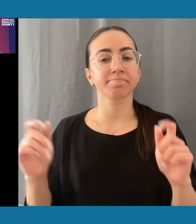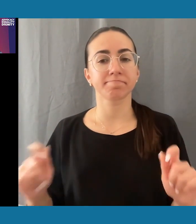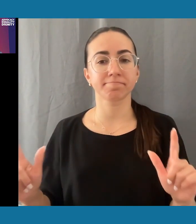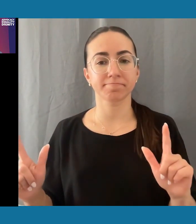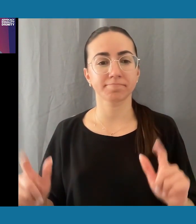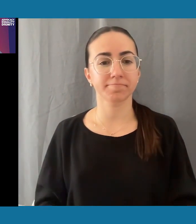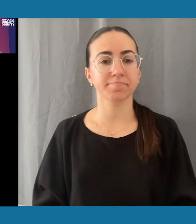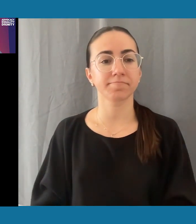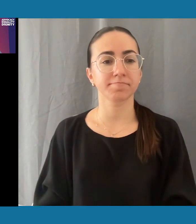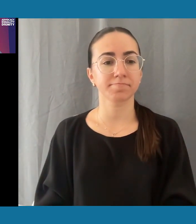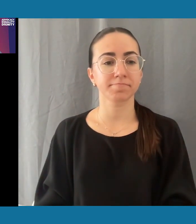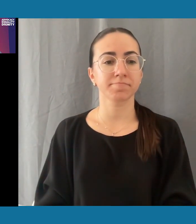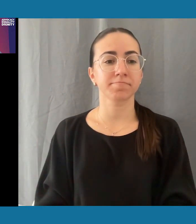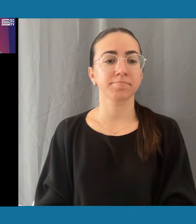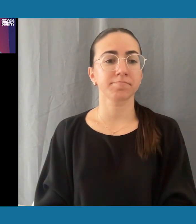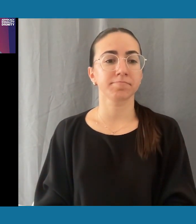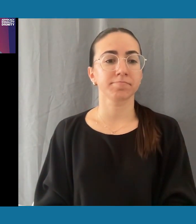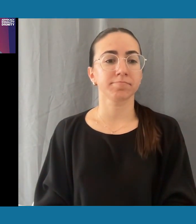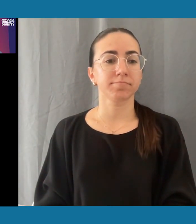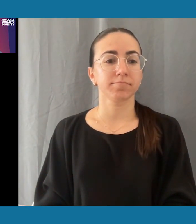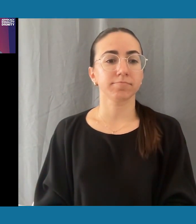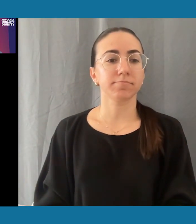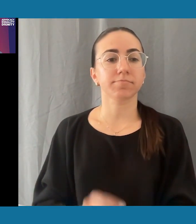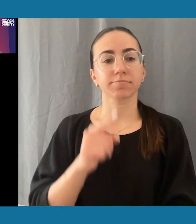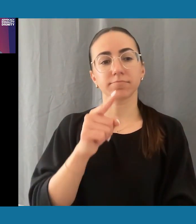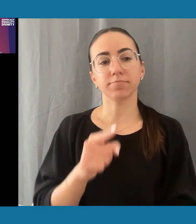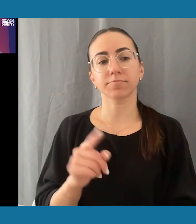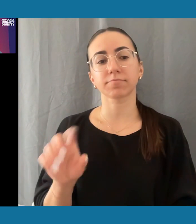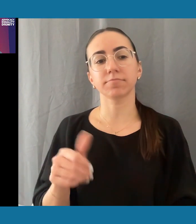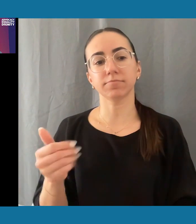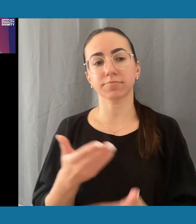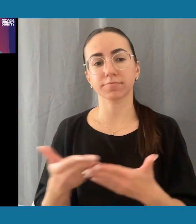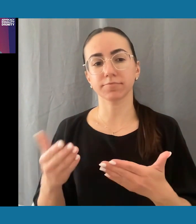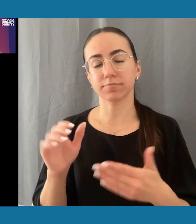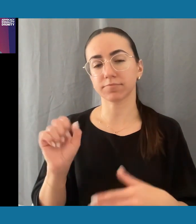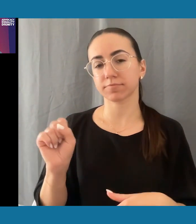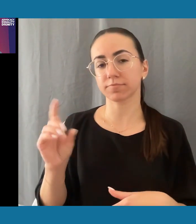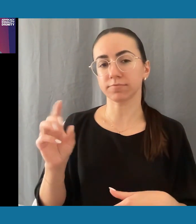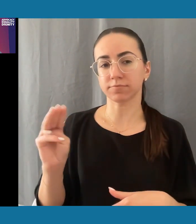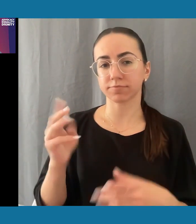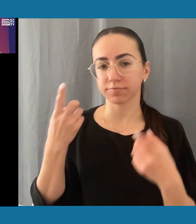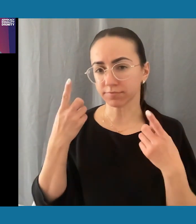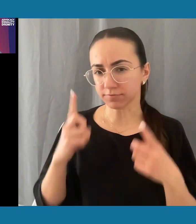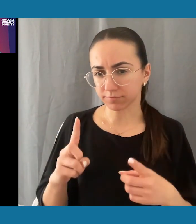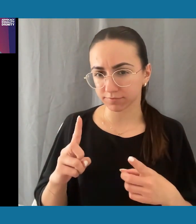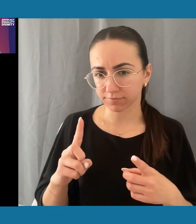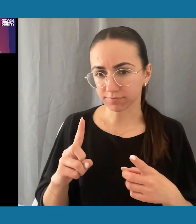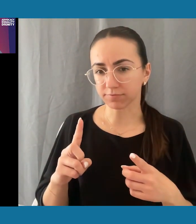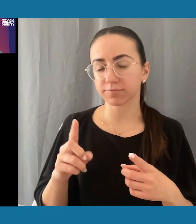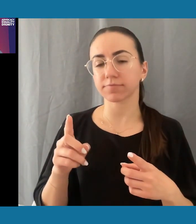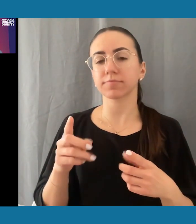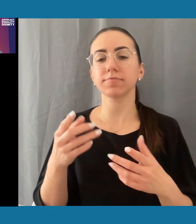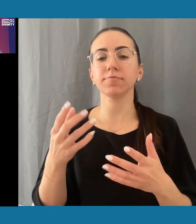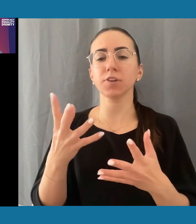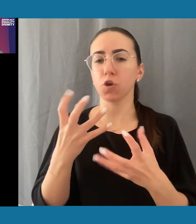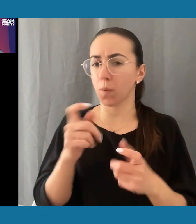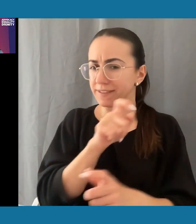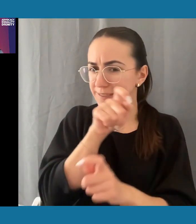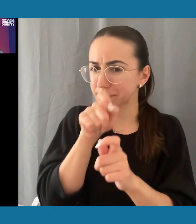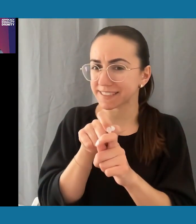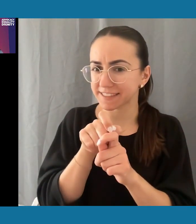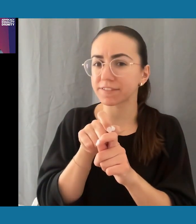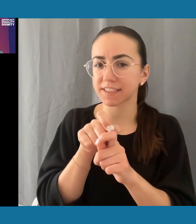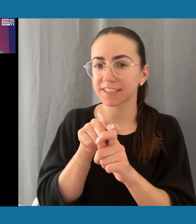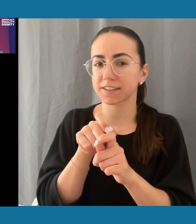So additional elements of the STM agreement. Again, you're going to want to be specific about the areas or the domains